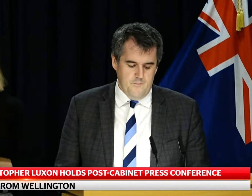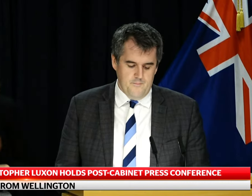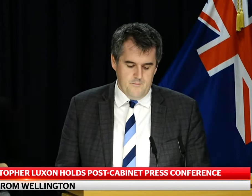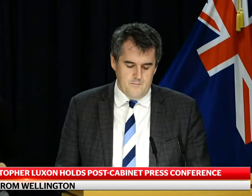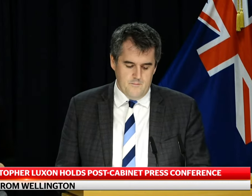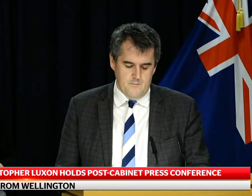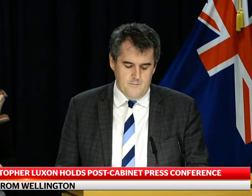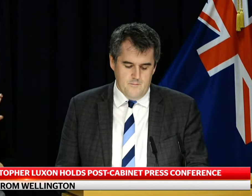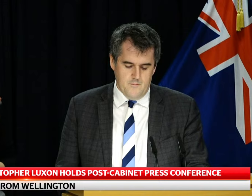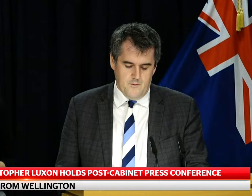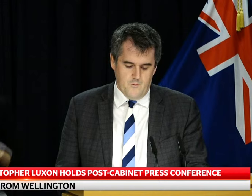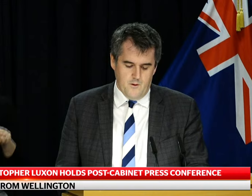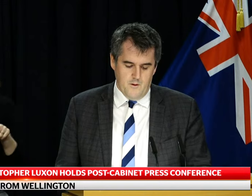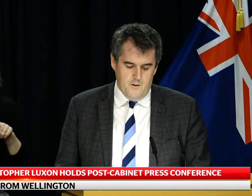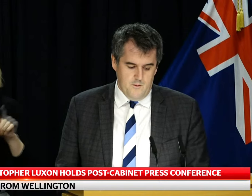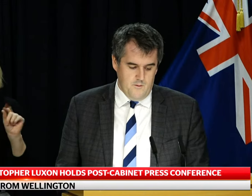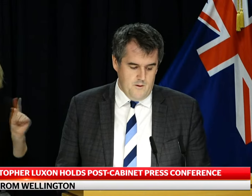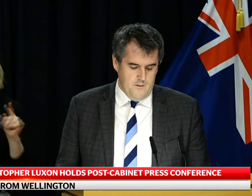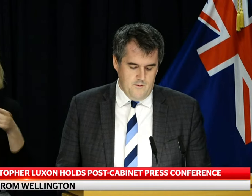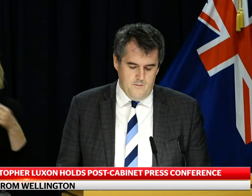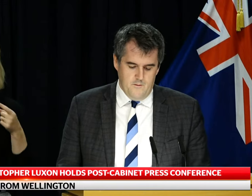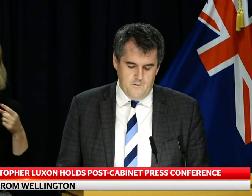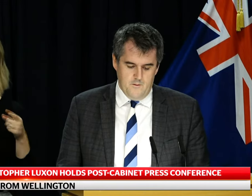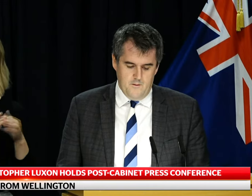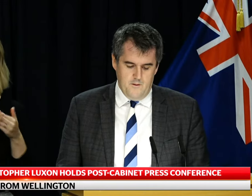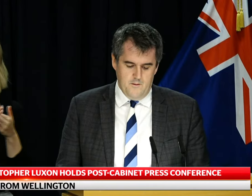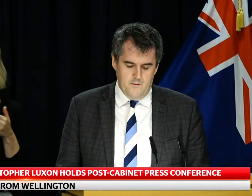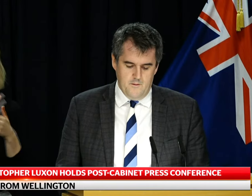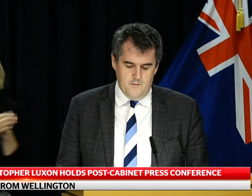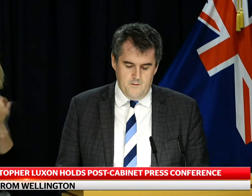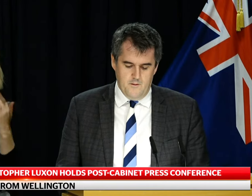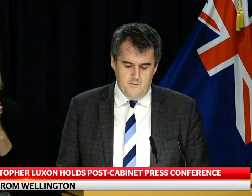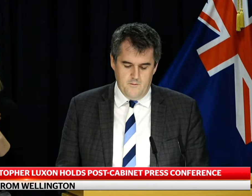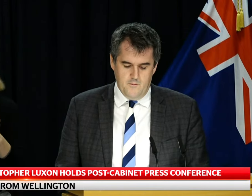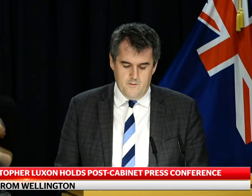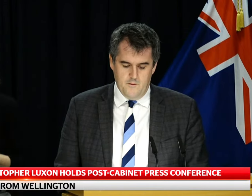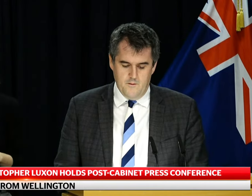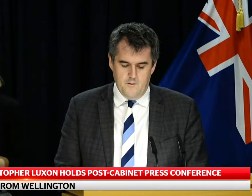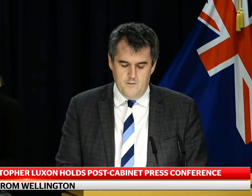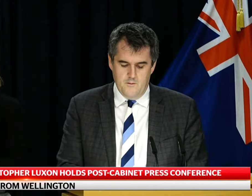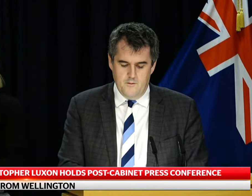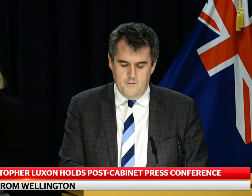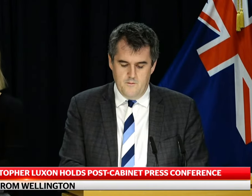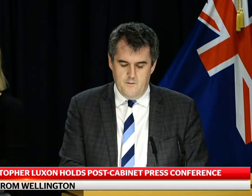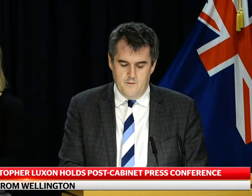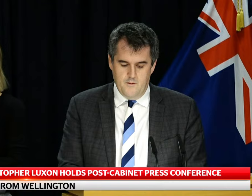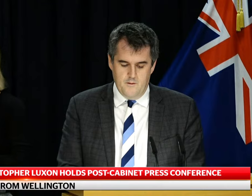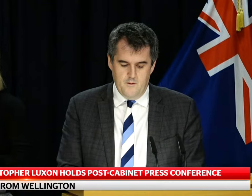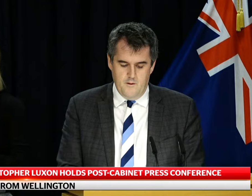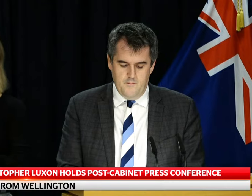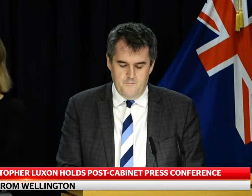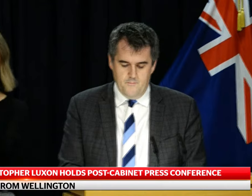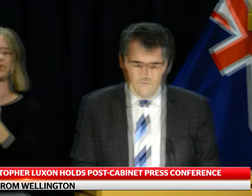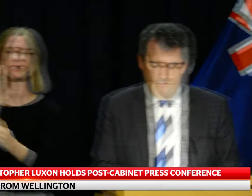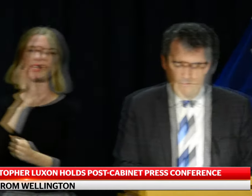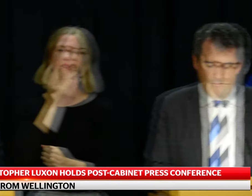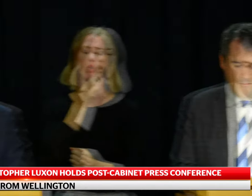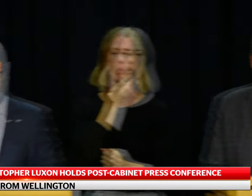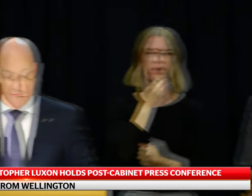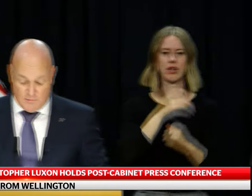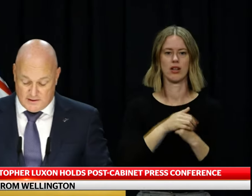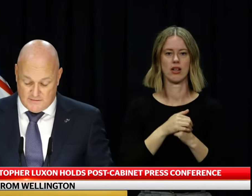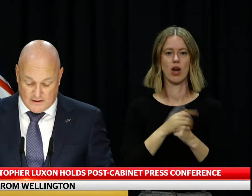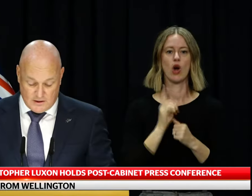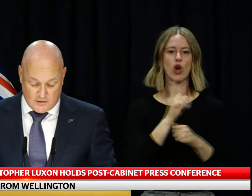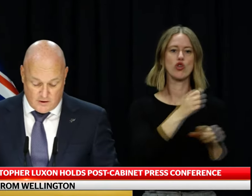Chris. In terms of my movements this week, I'm in Wellington for the next 3 days. The Chinese Foreign Minister will make a short call on me this afternoon, and I will be